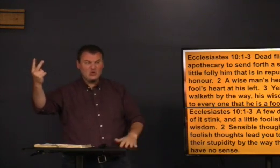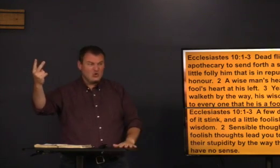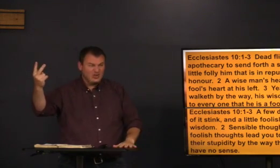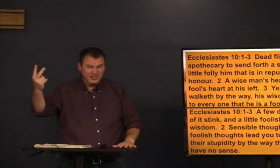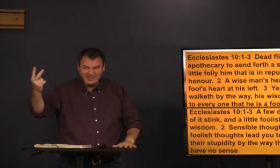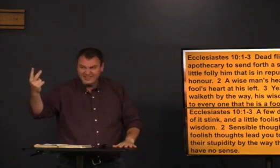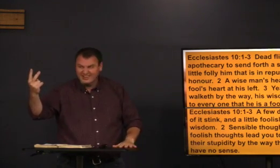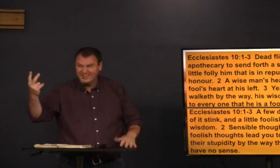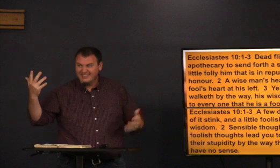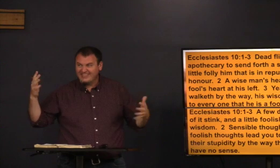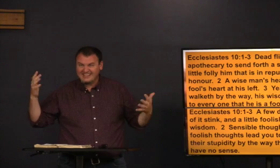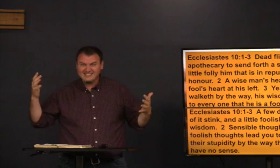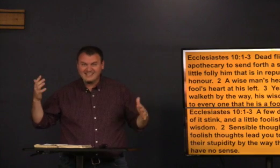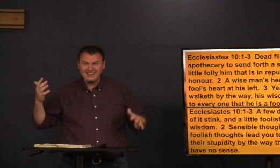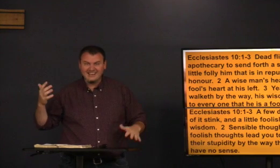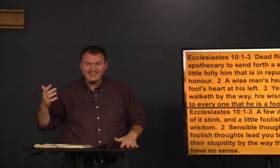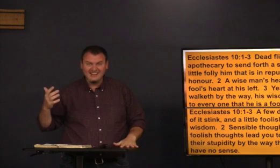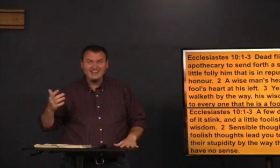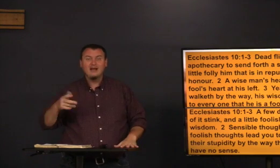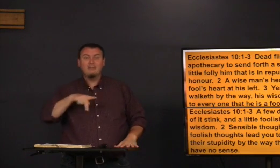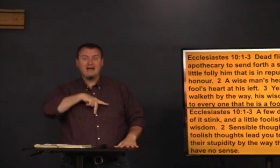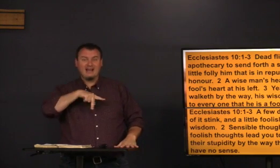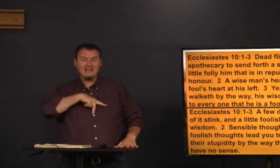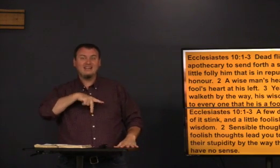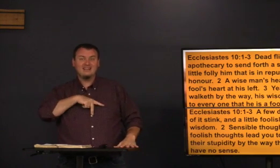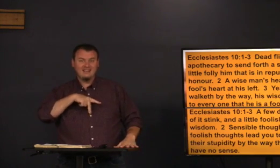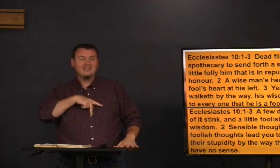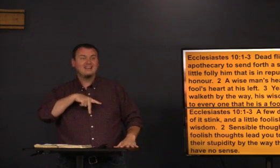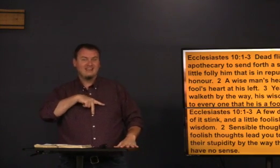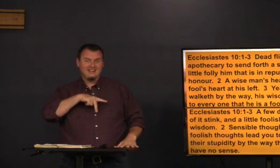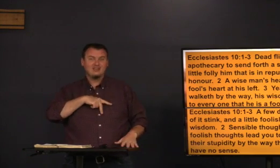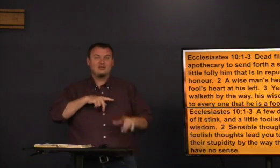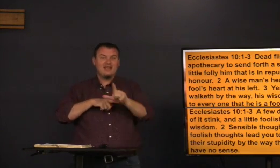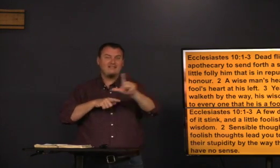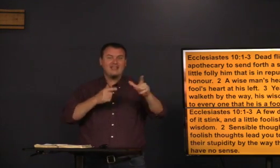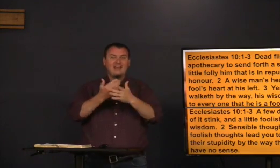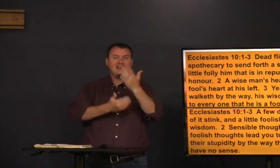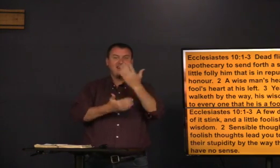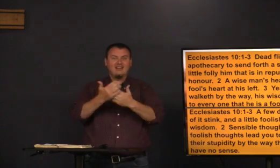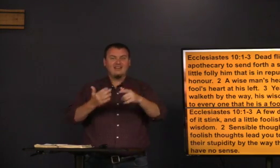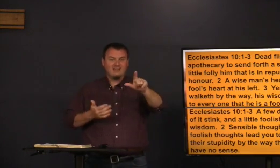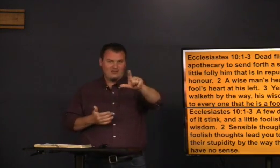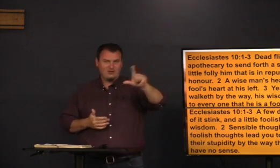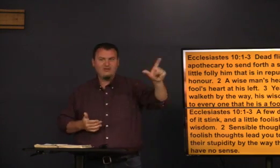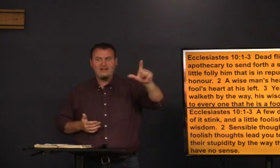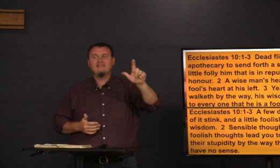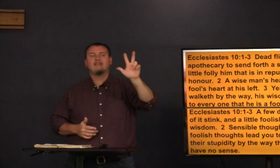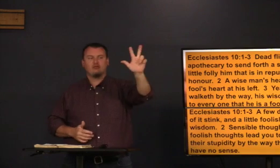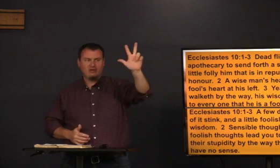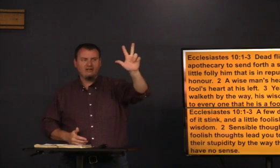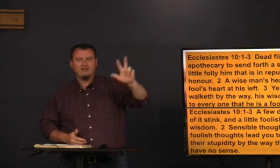2? That's it? Patty, you left-handed? You left? 3 of you.